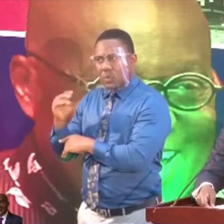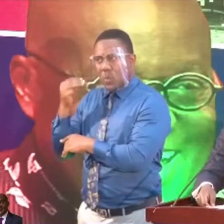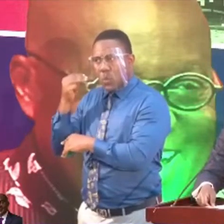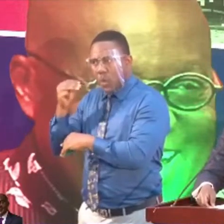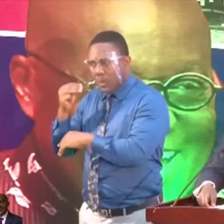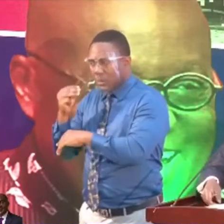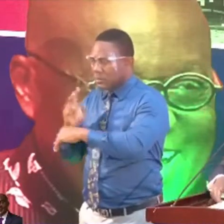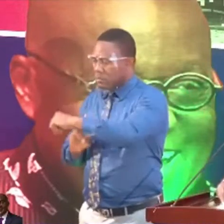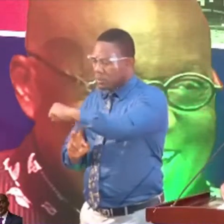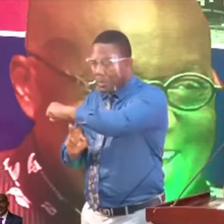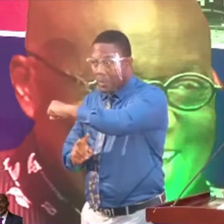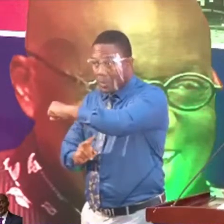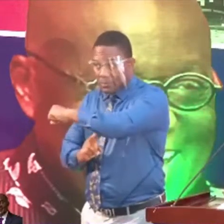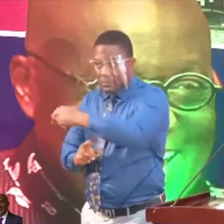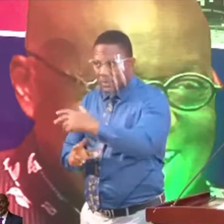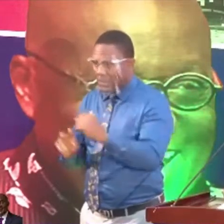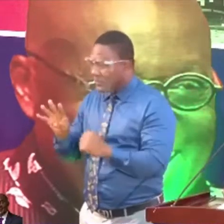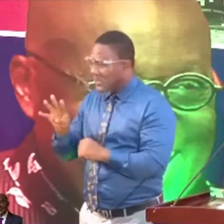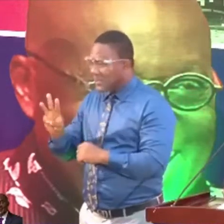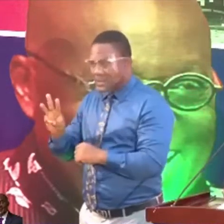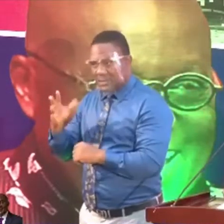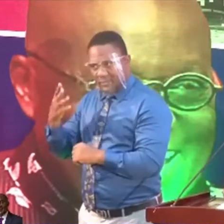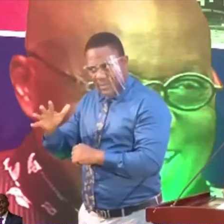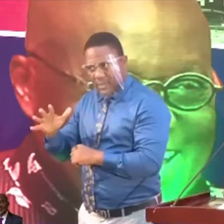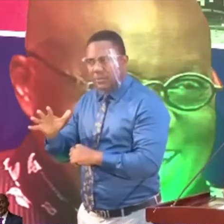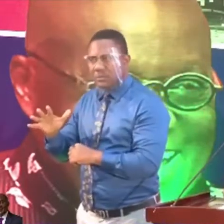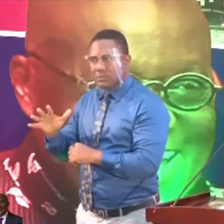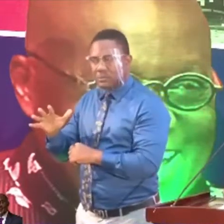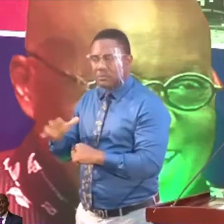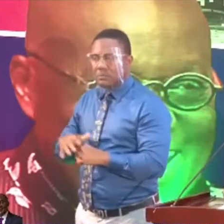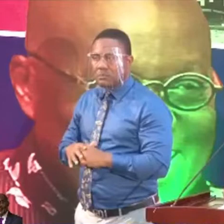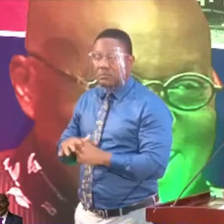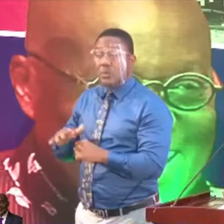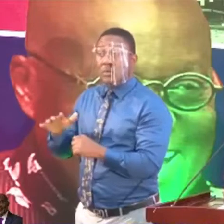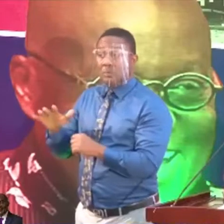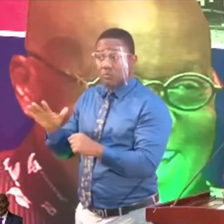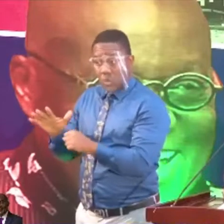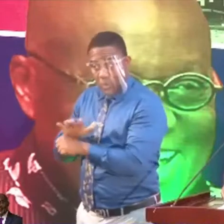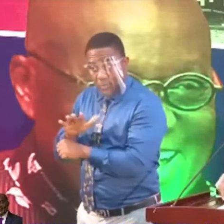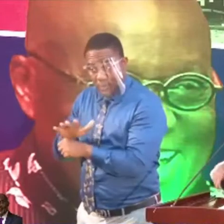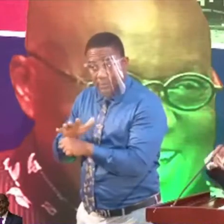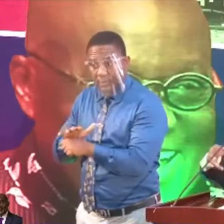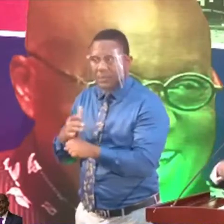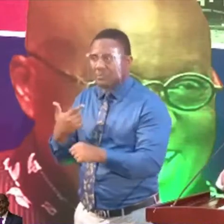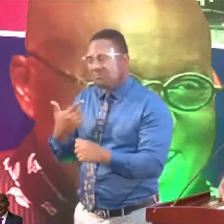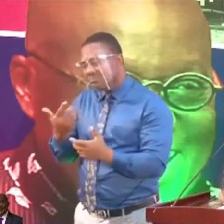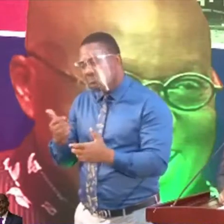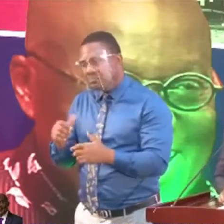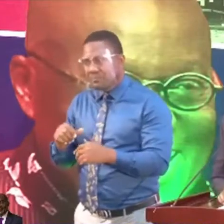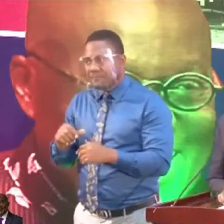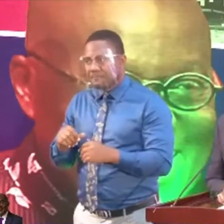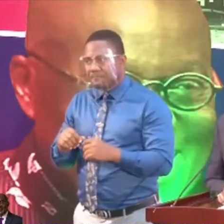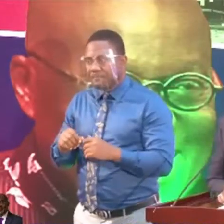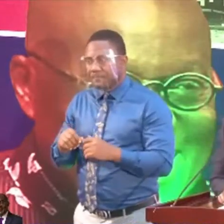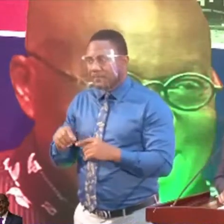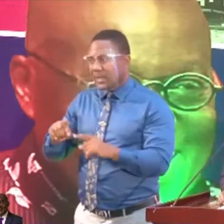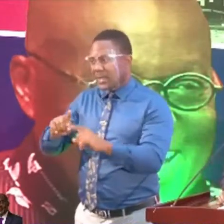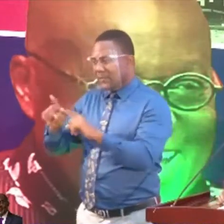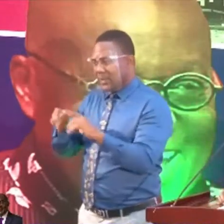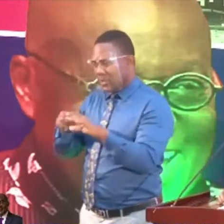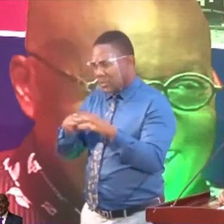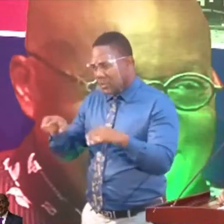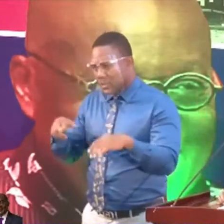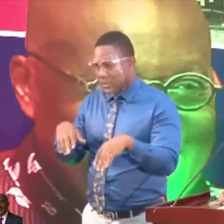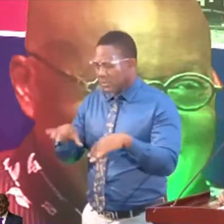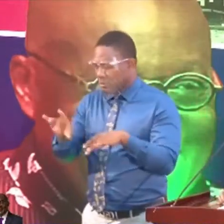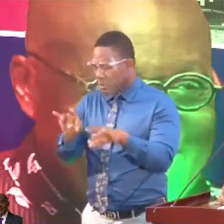46 of them have been completed. And we are selecting for every region 3